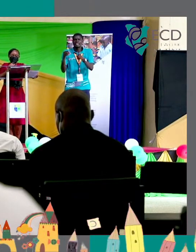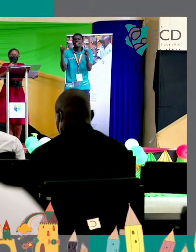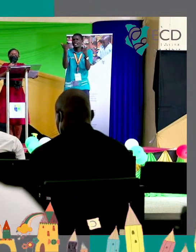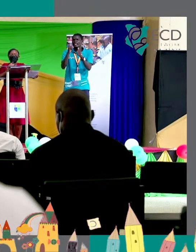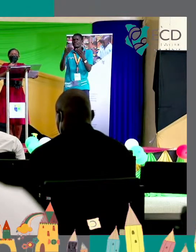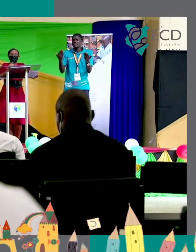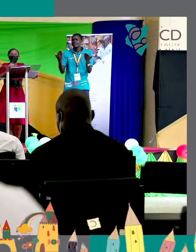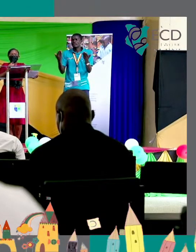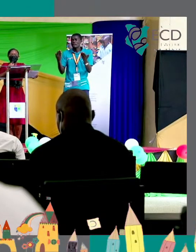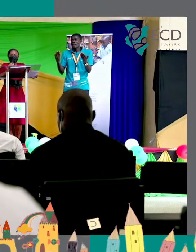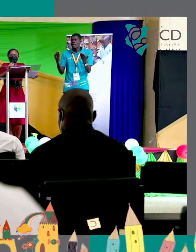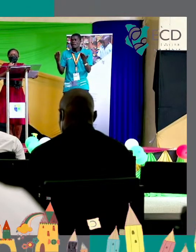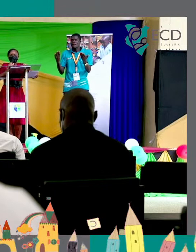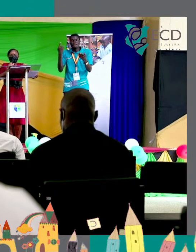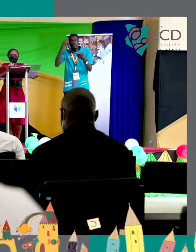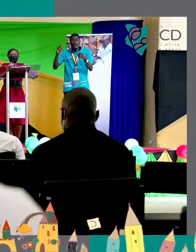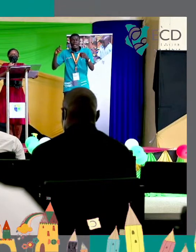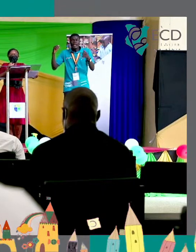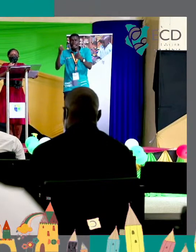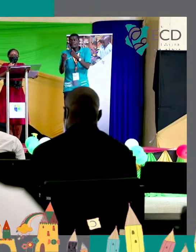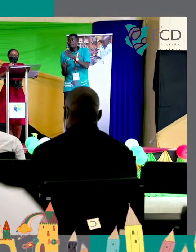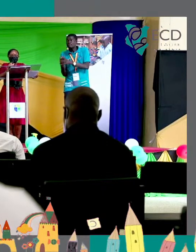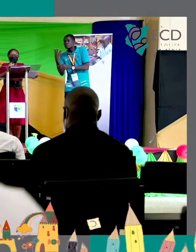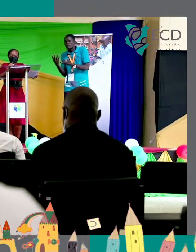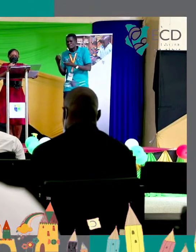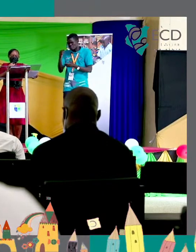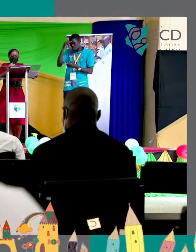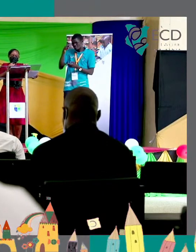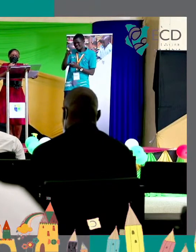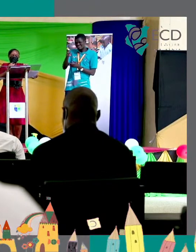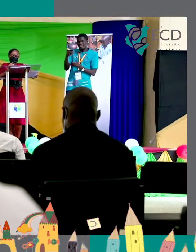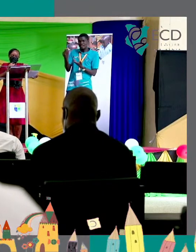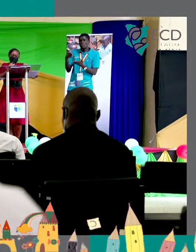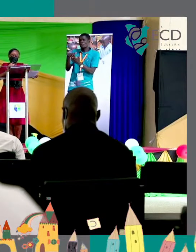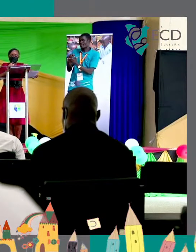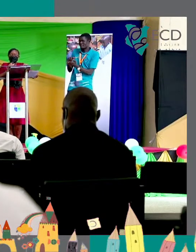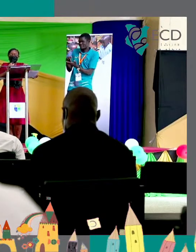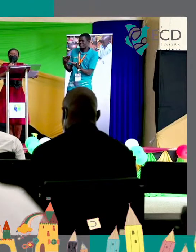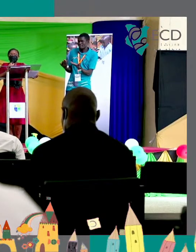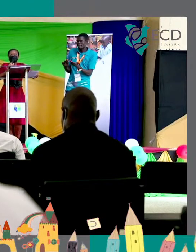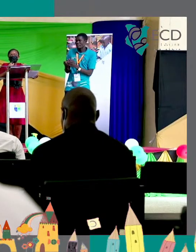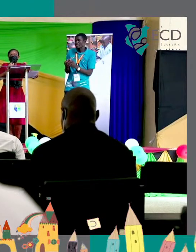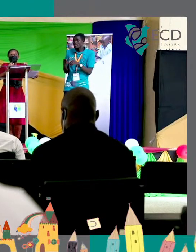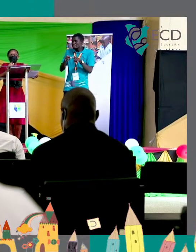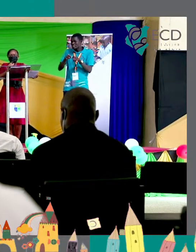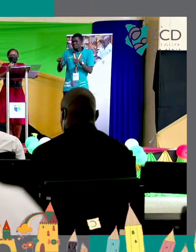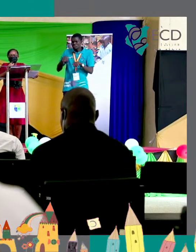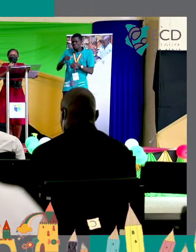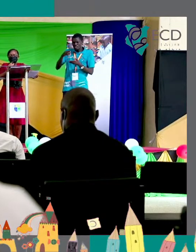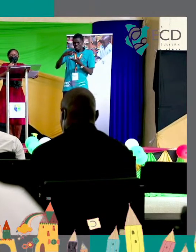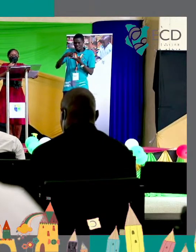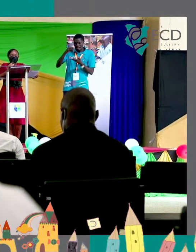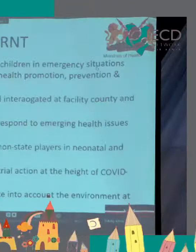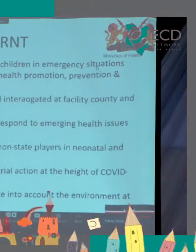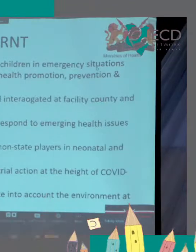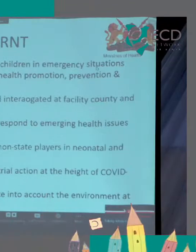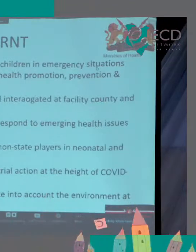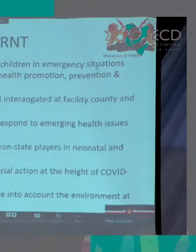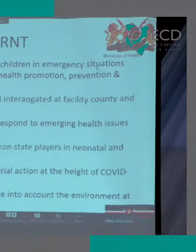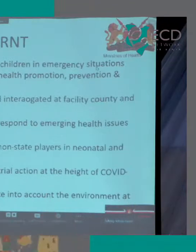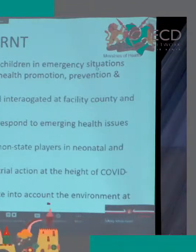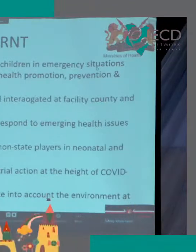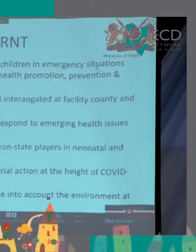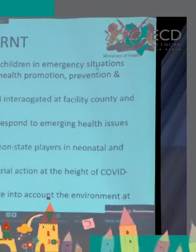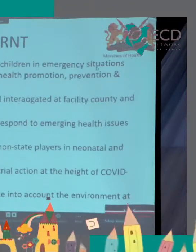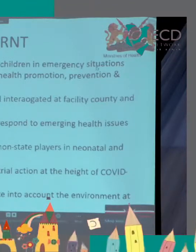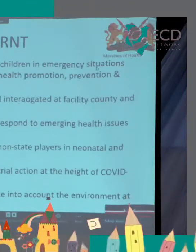Health, because these children are unique and their needs are unique. We also learned the importance of data